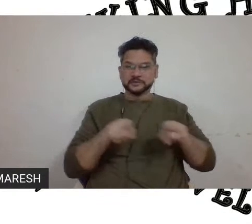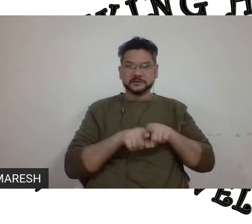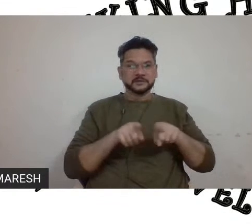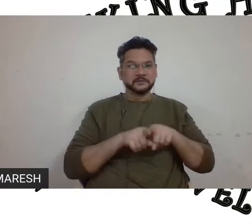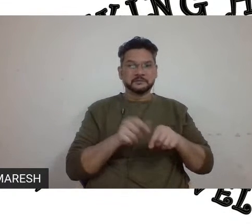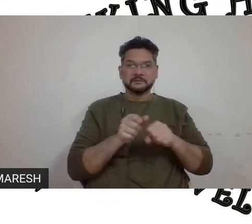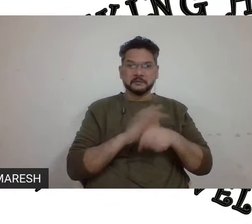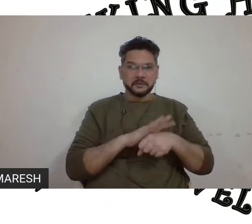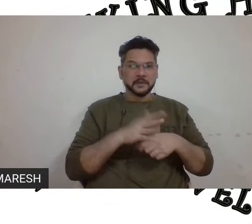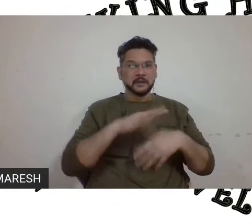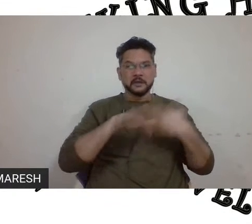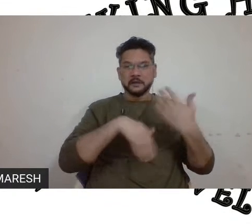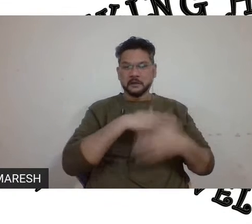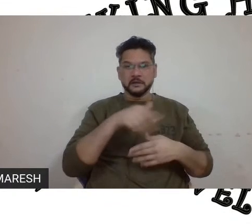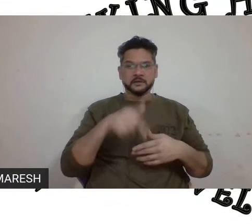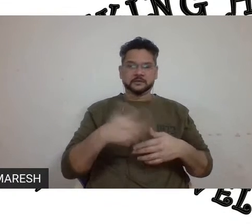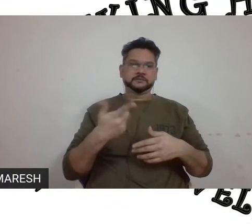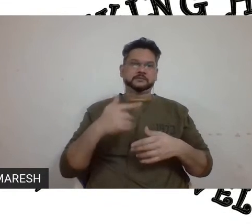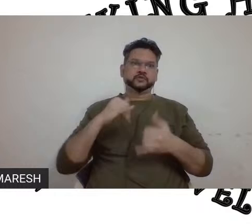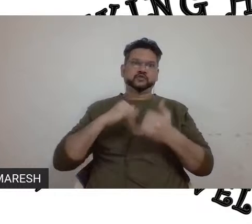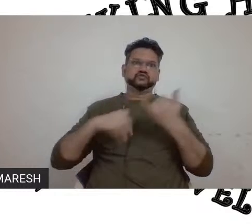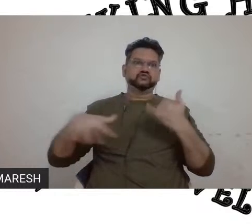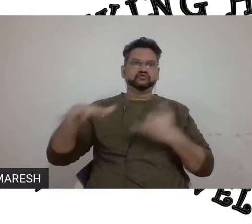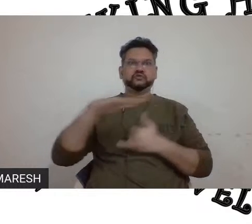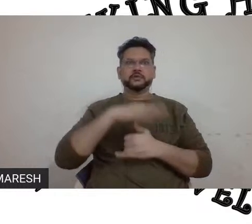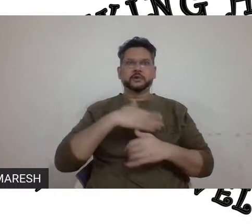had overall in the society,